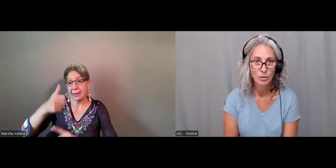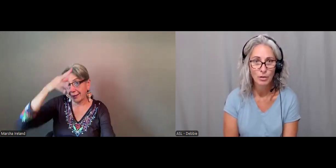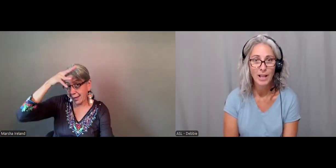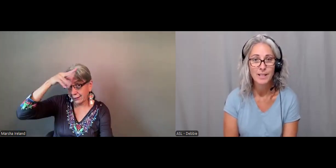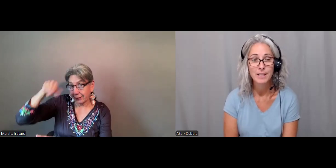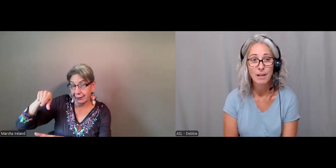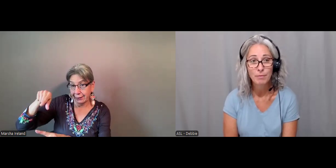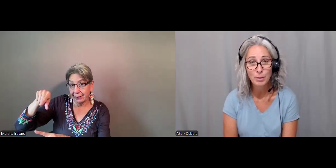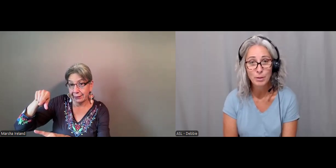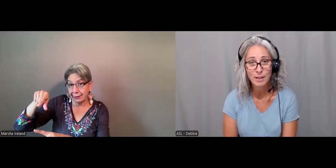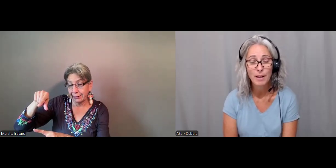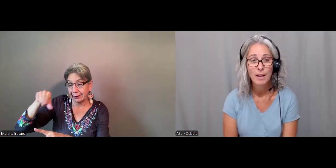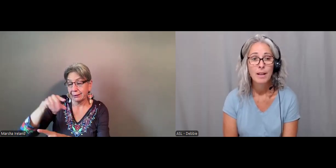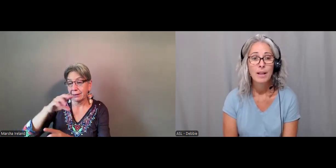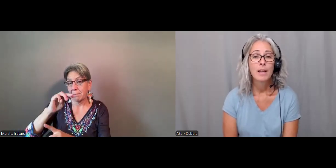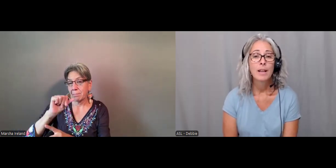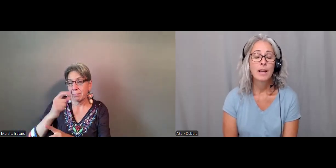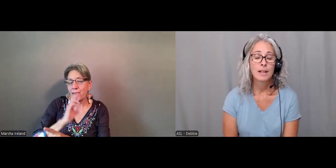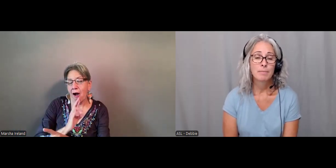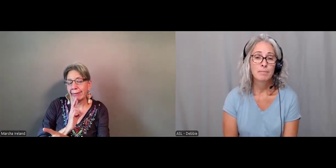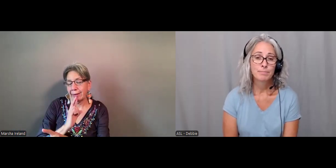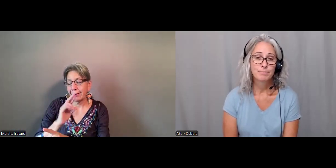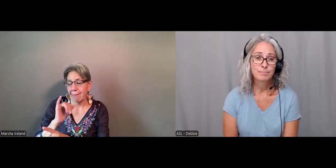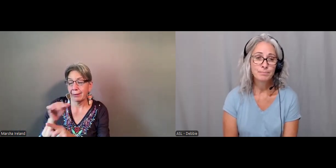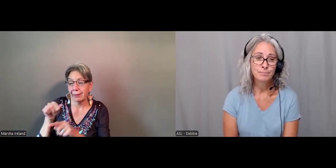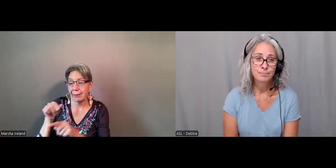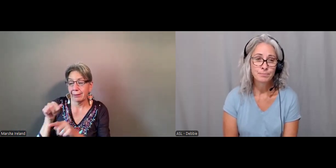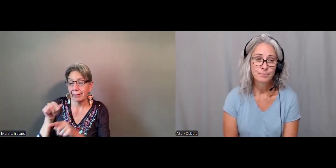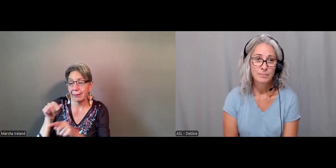little girl, as a deaf person, and